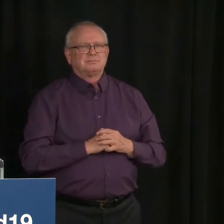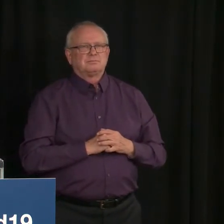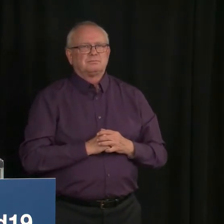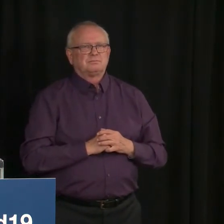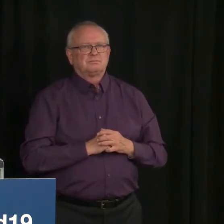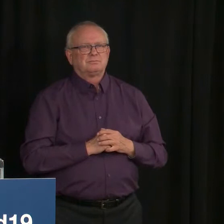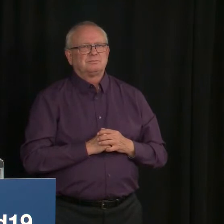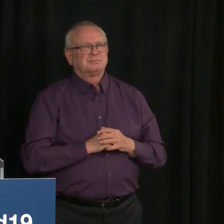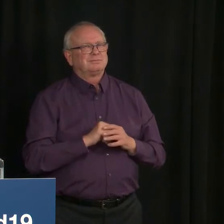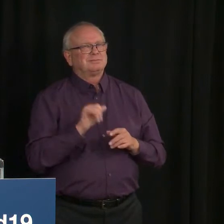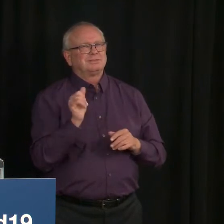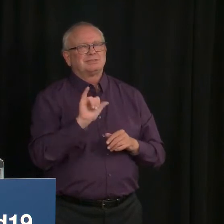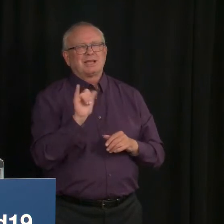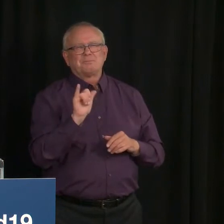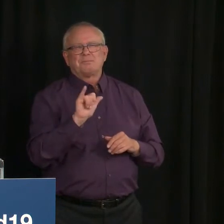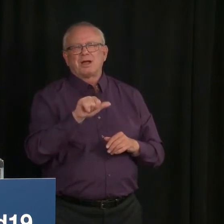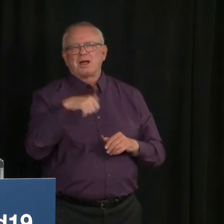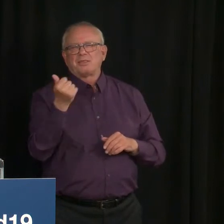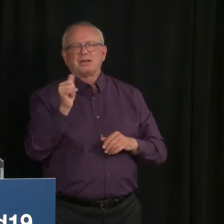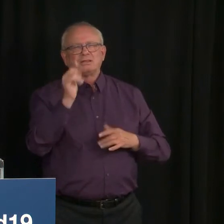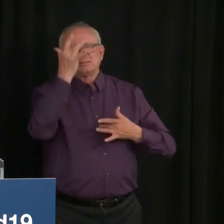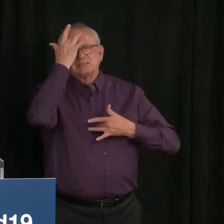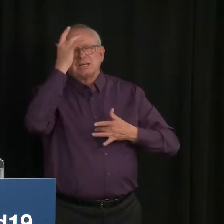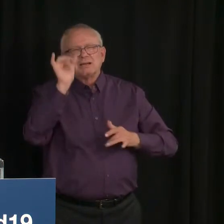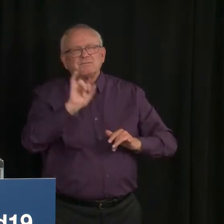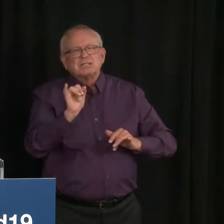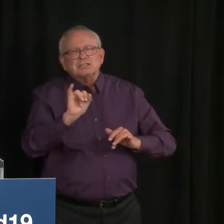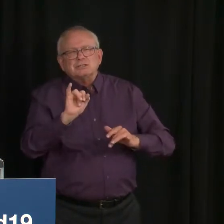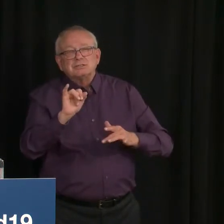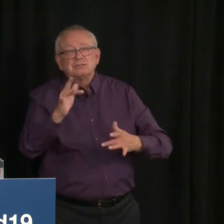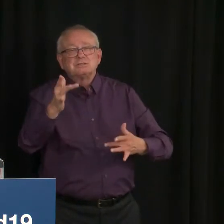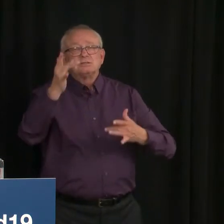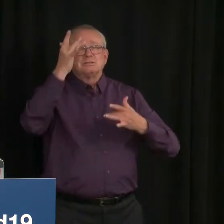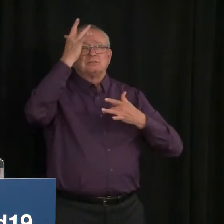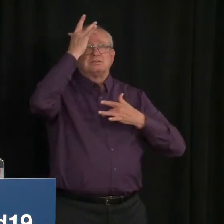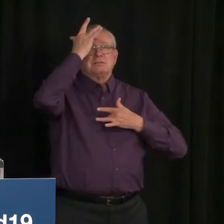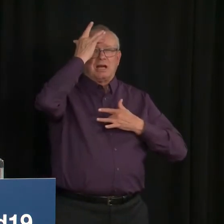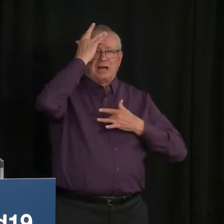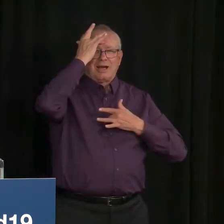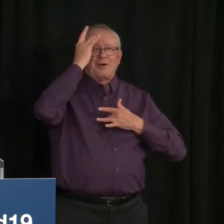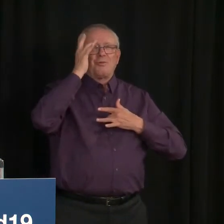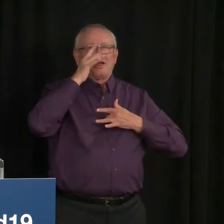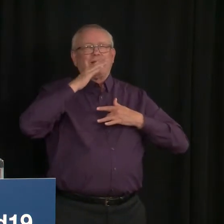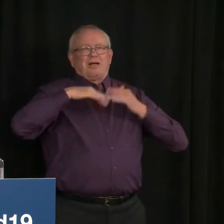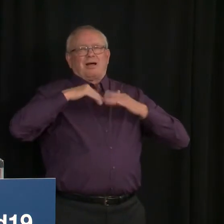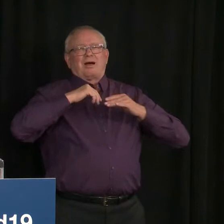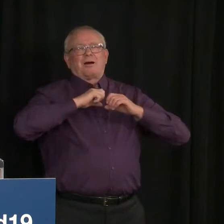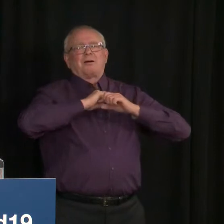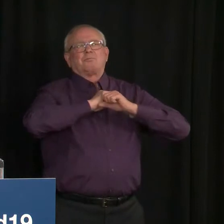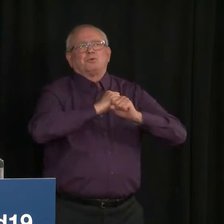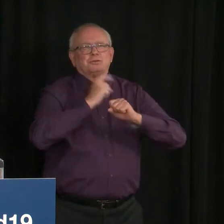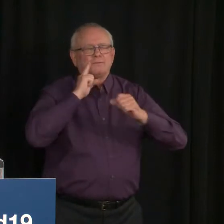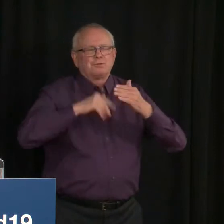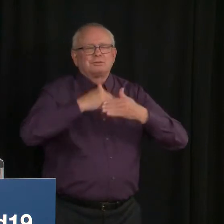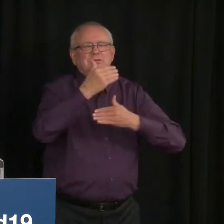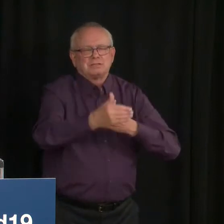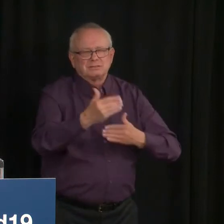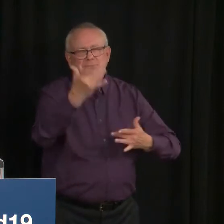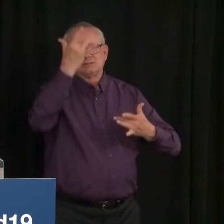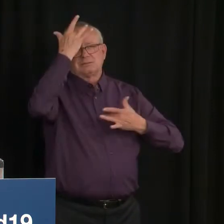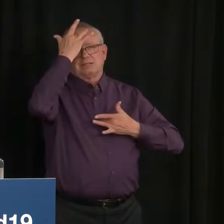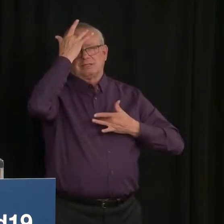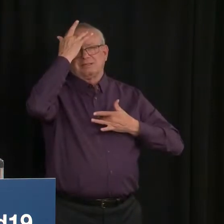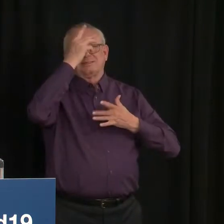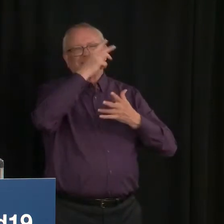infection, and that is also factored into the plan. So with all of those pieces kind of going in, 2nd doses,